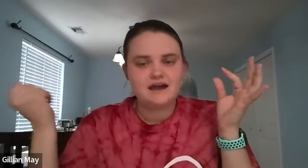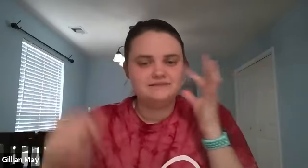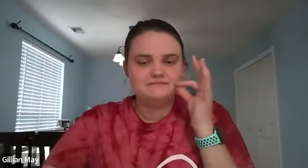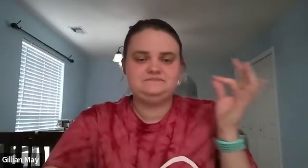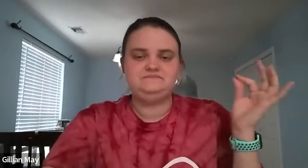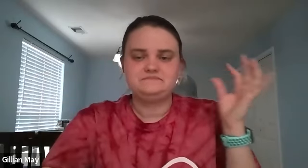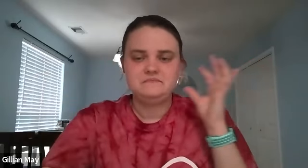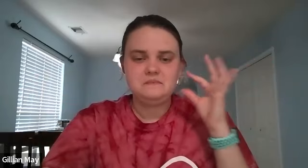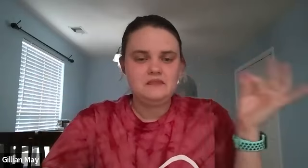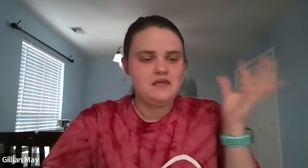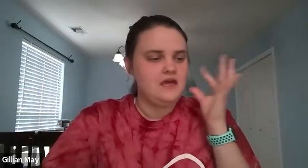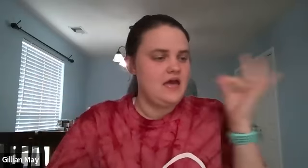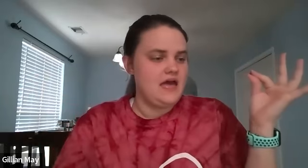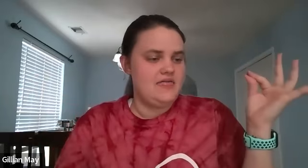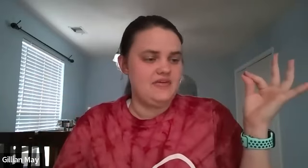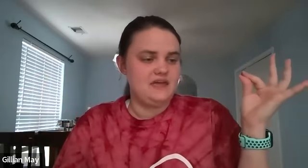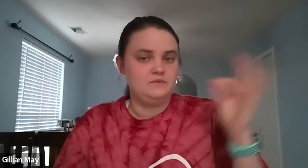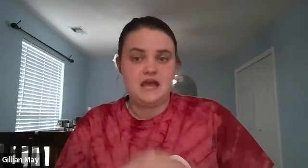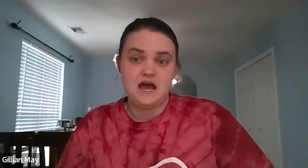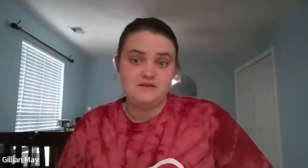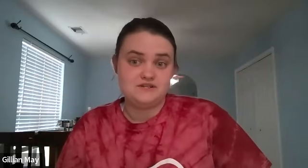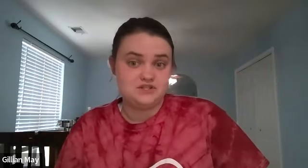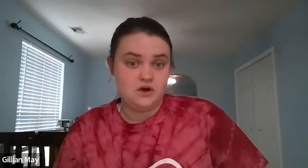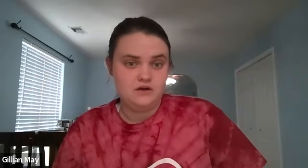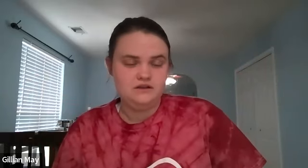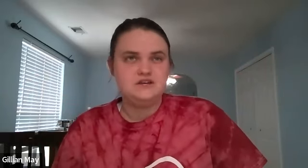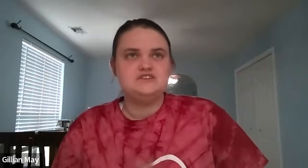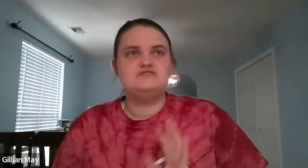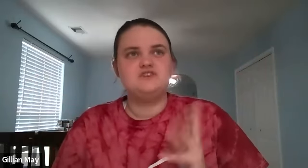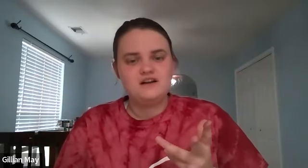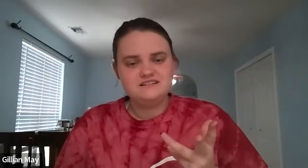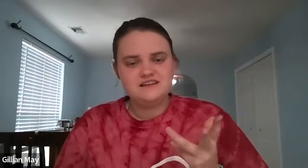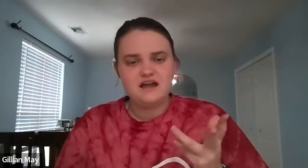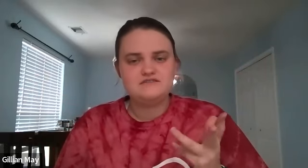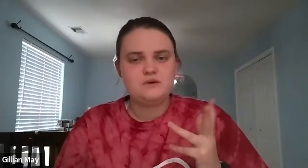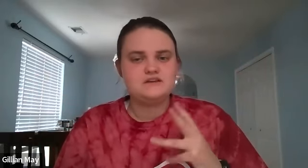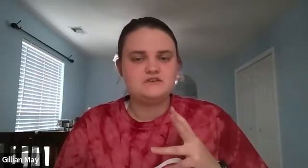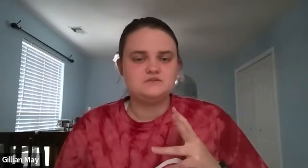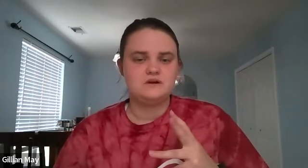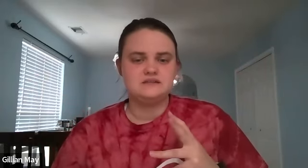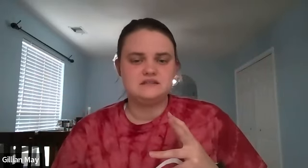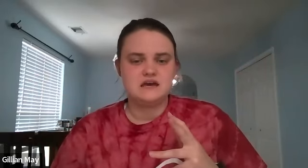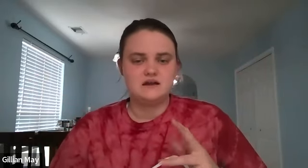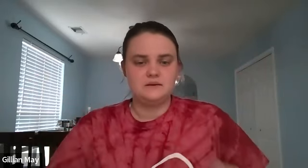it. And then we have dog. So dog's kind of one of those ones that,